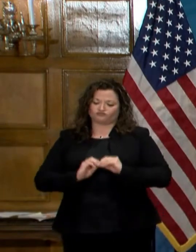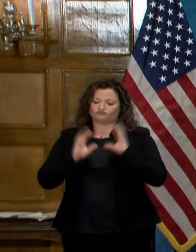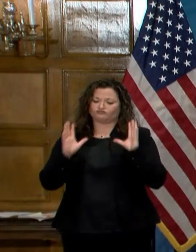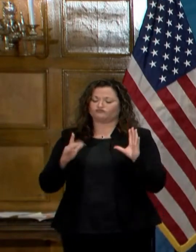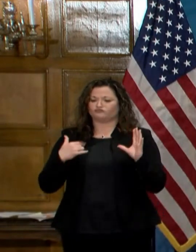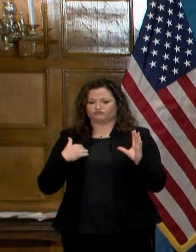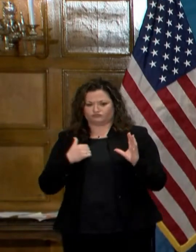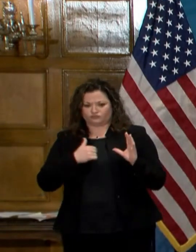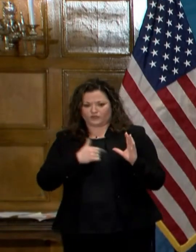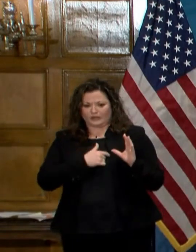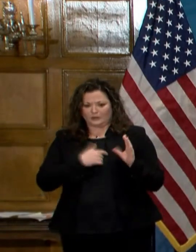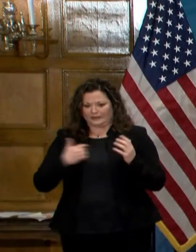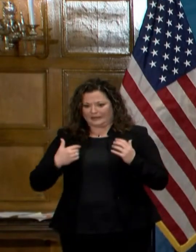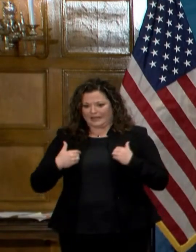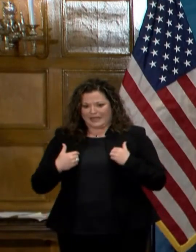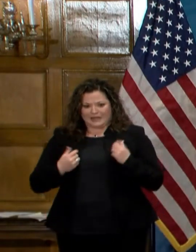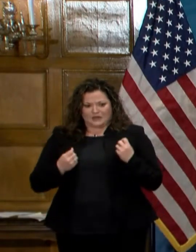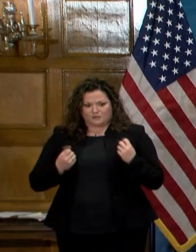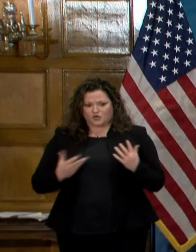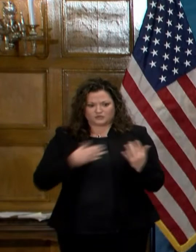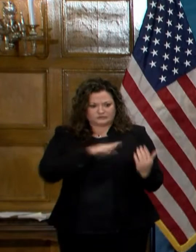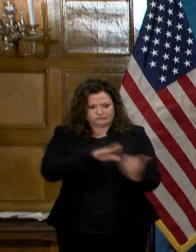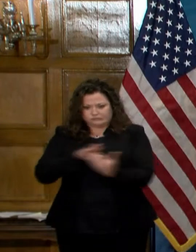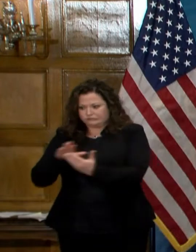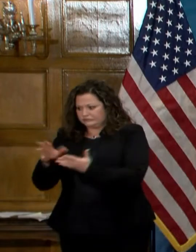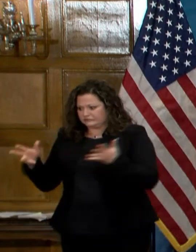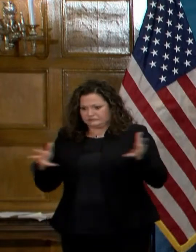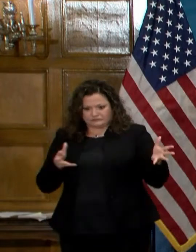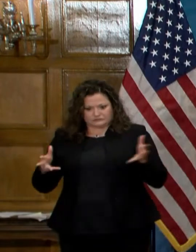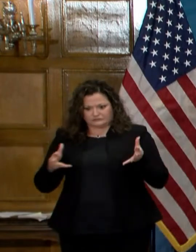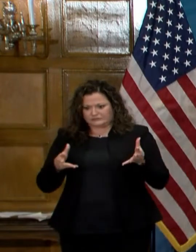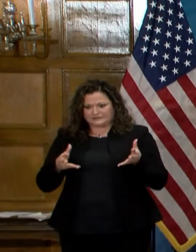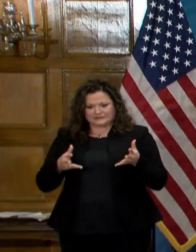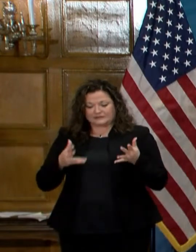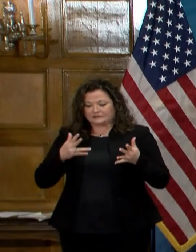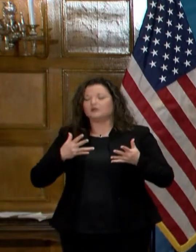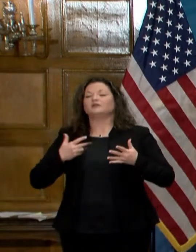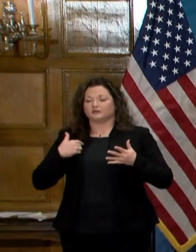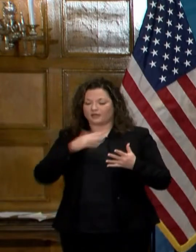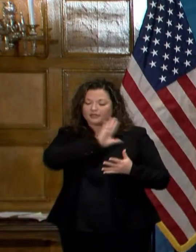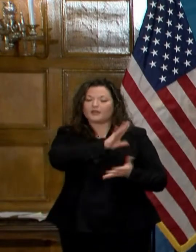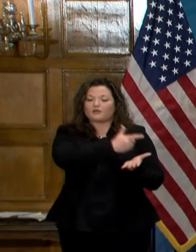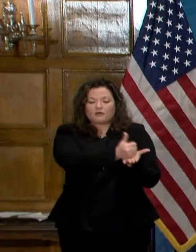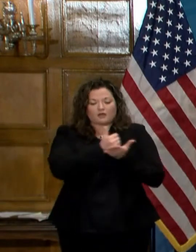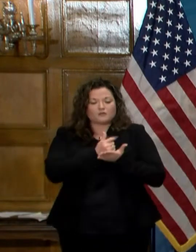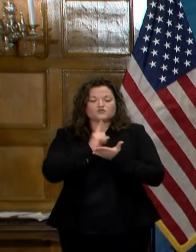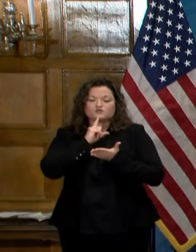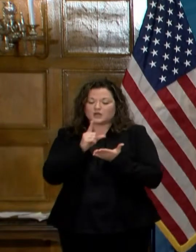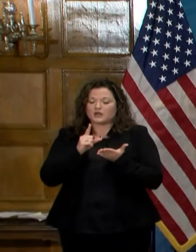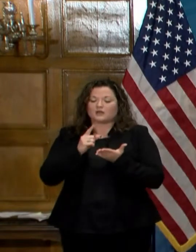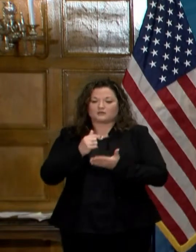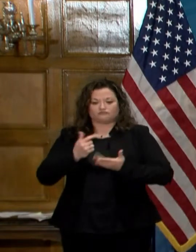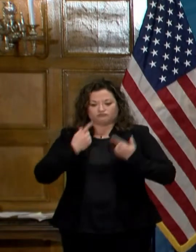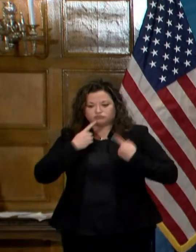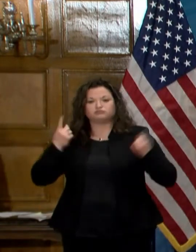stretched between multiple fronts on this, and their help has been instrumental in getting this done. We will be getting more